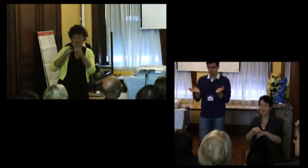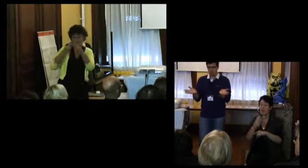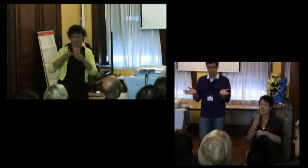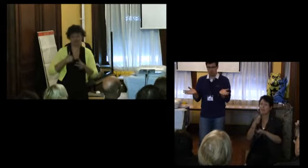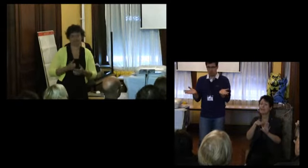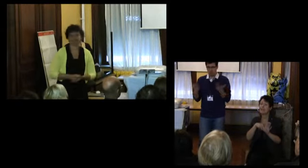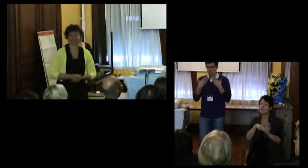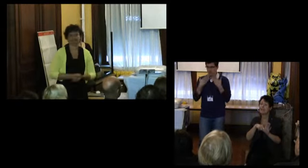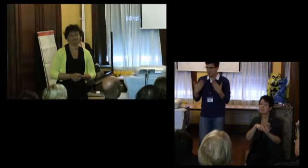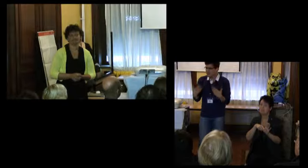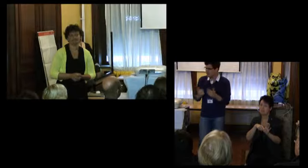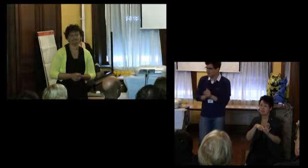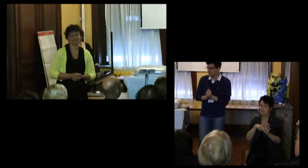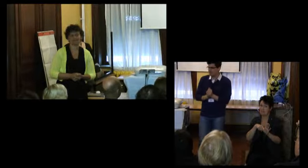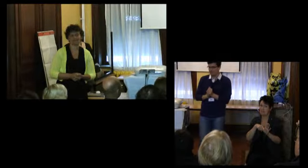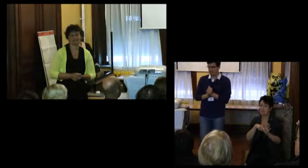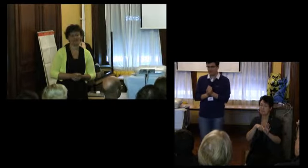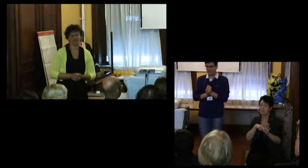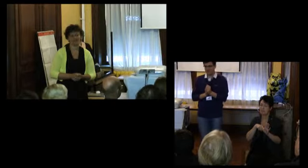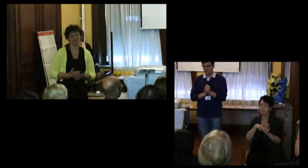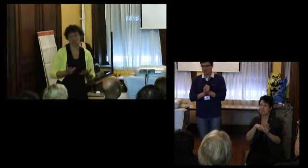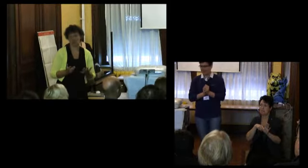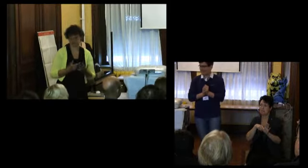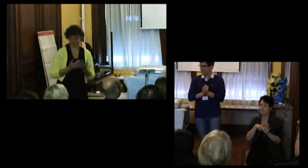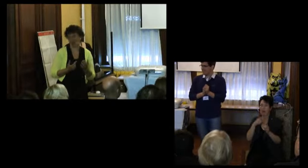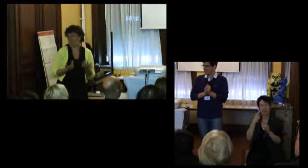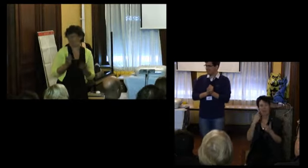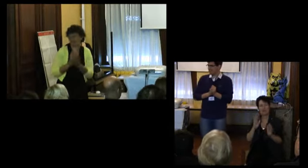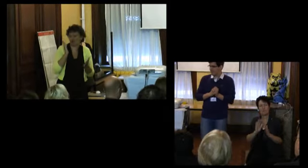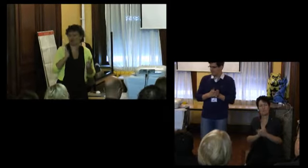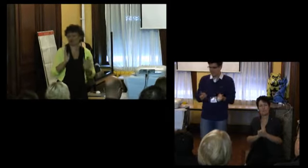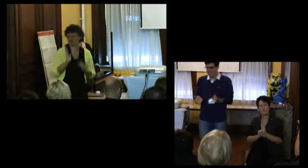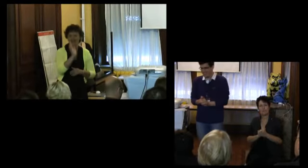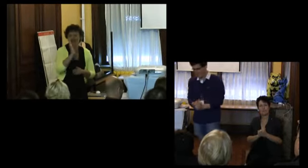and well, I think that's all. Thank you.